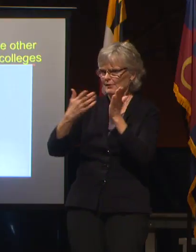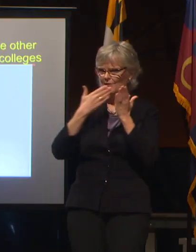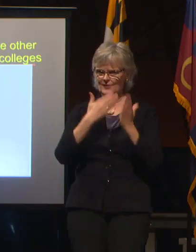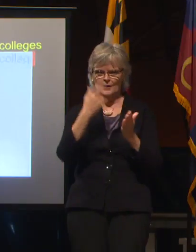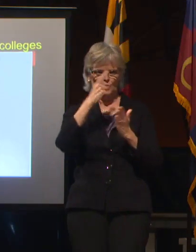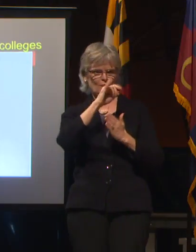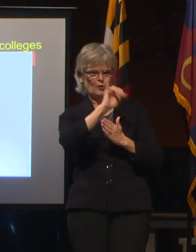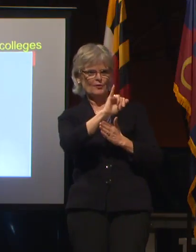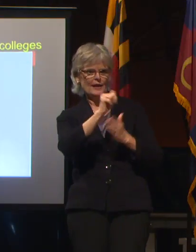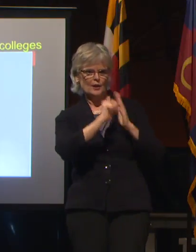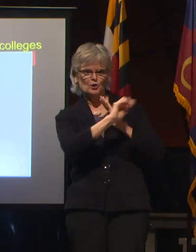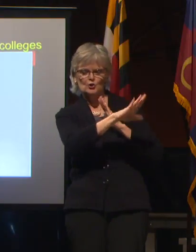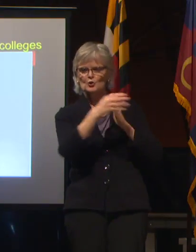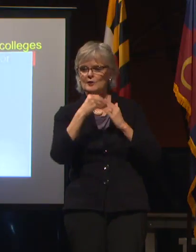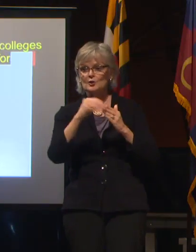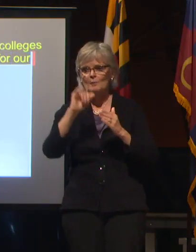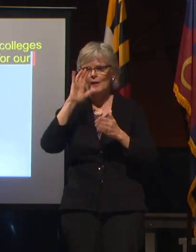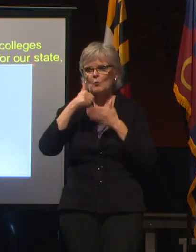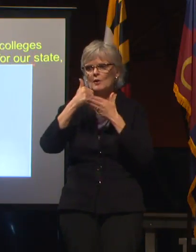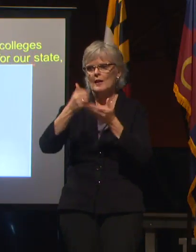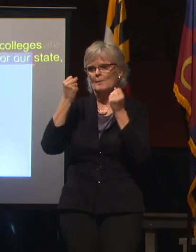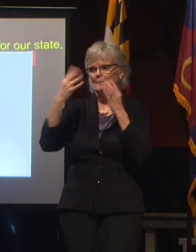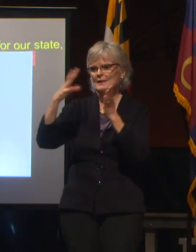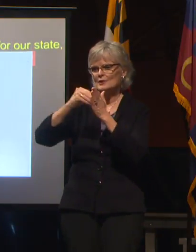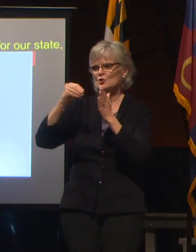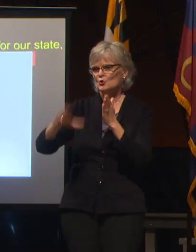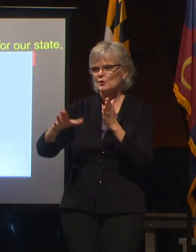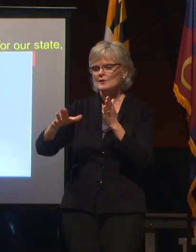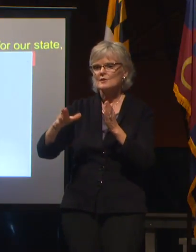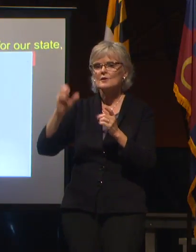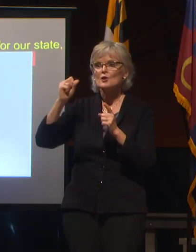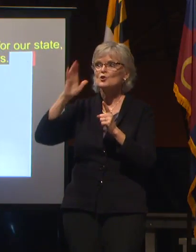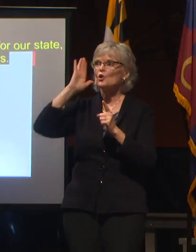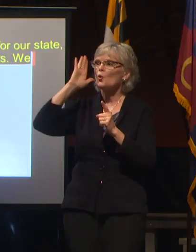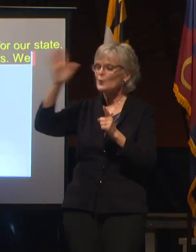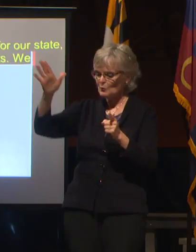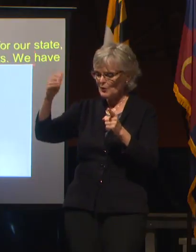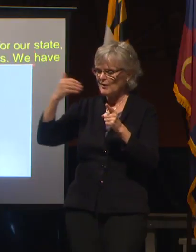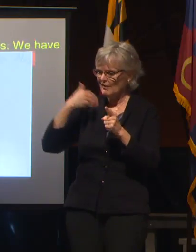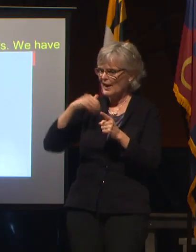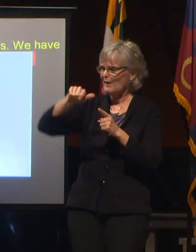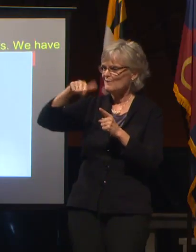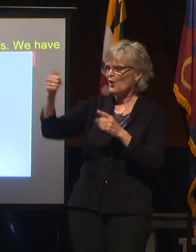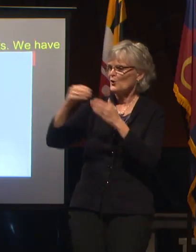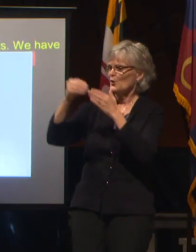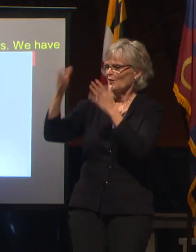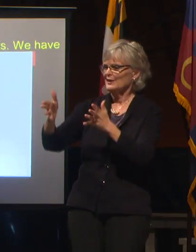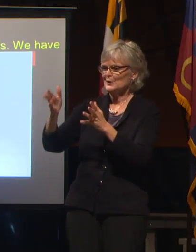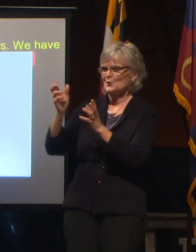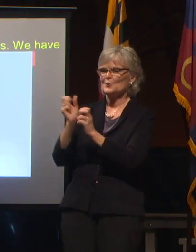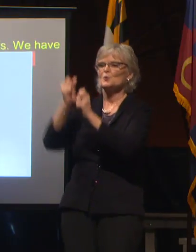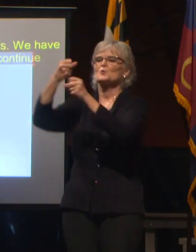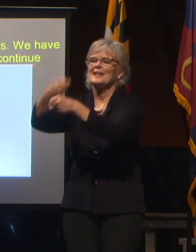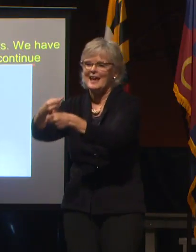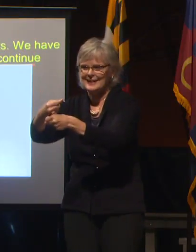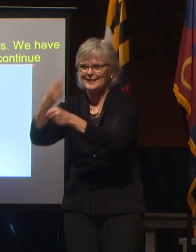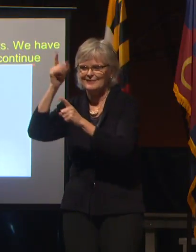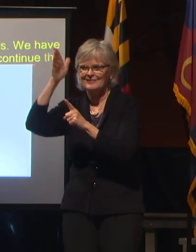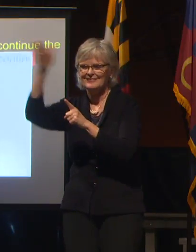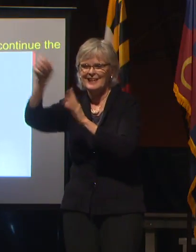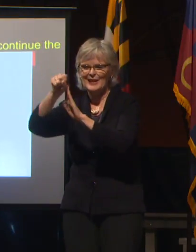will help a large number of students so that we have other leaders and others who will continue the tradition in our state of making this one of the